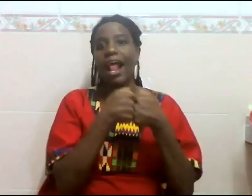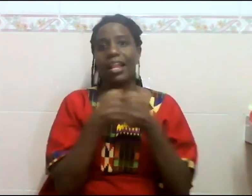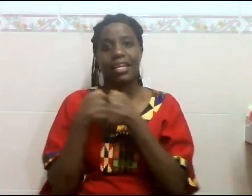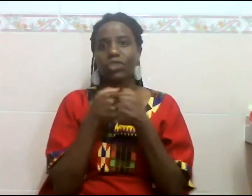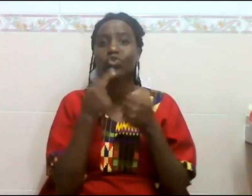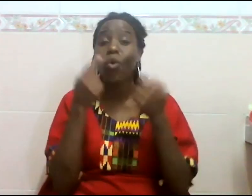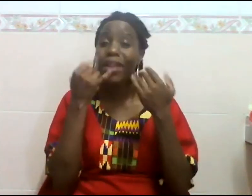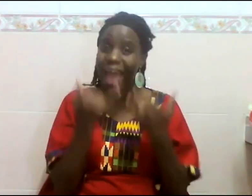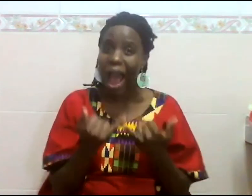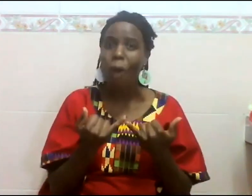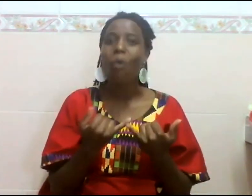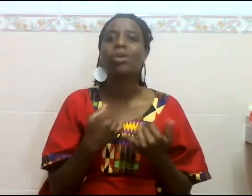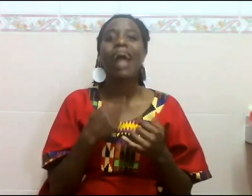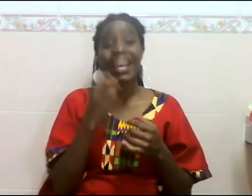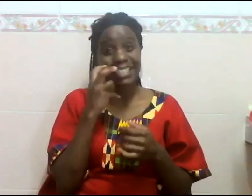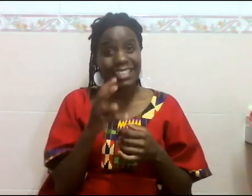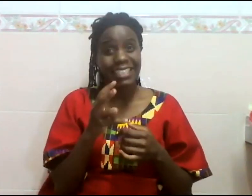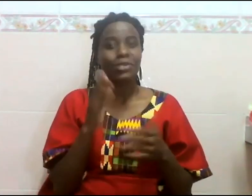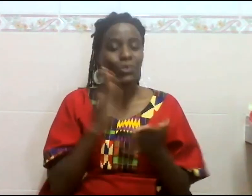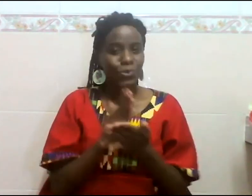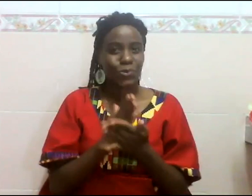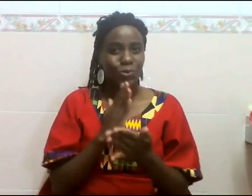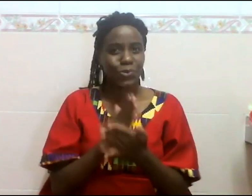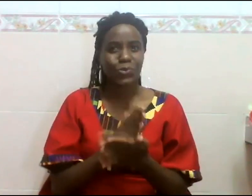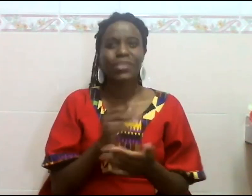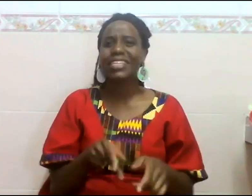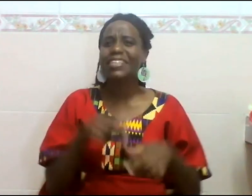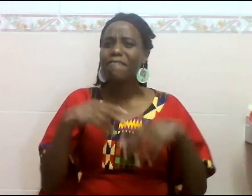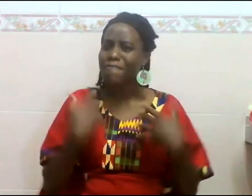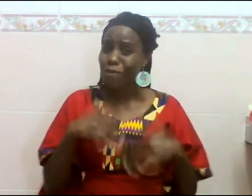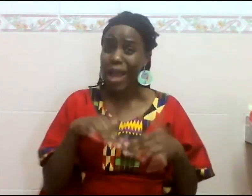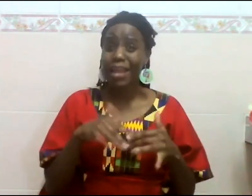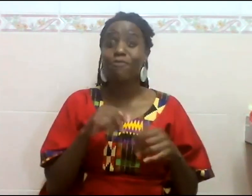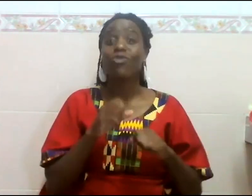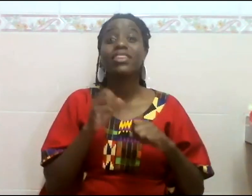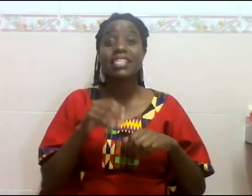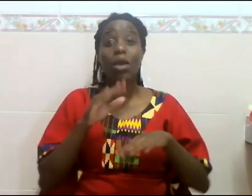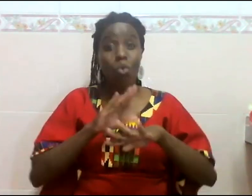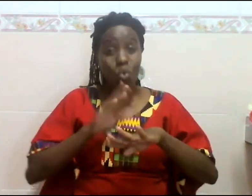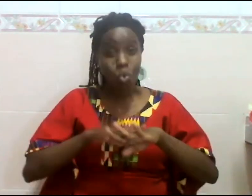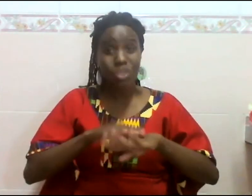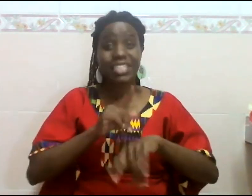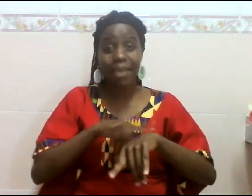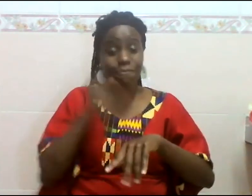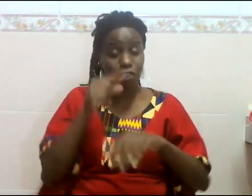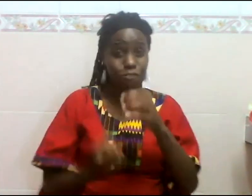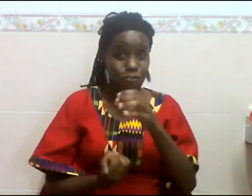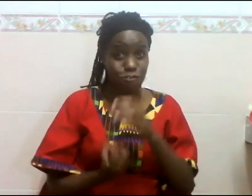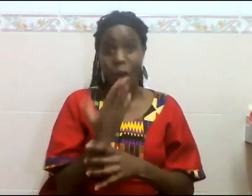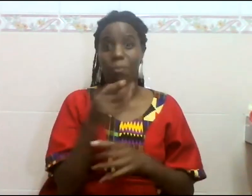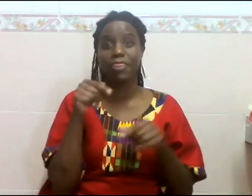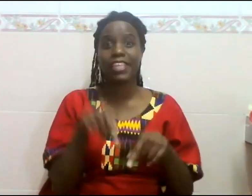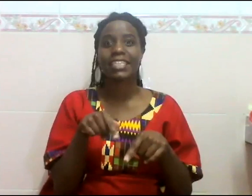timely. It is controversial, but it makes so much sense. And it is the reason organizations